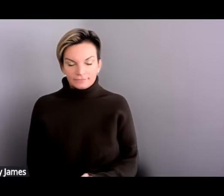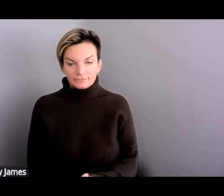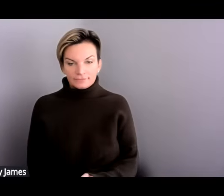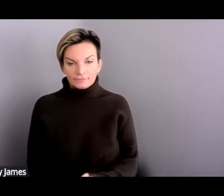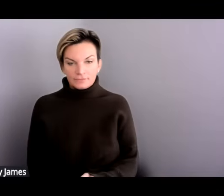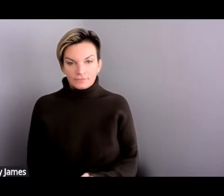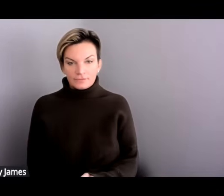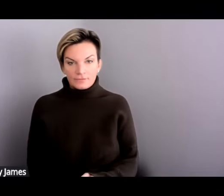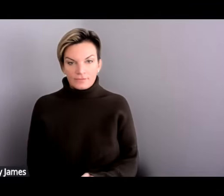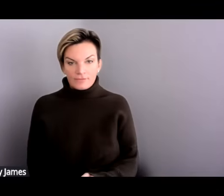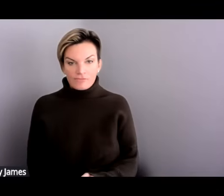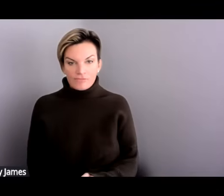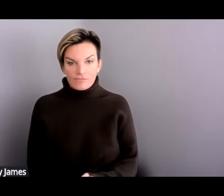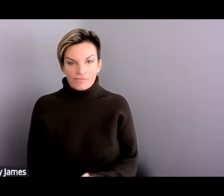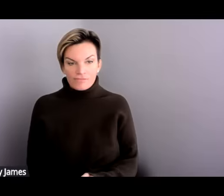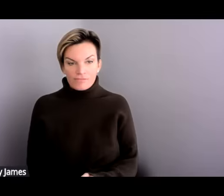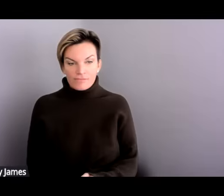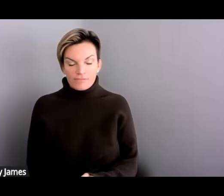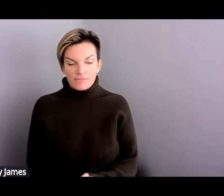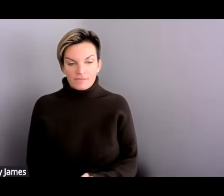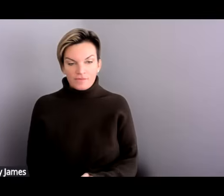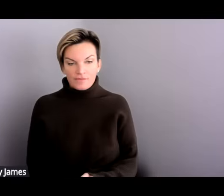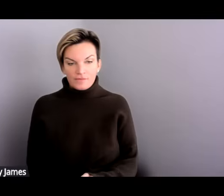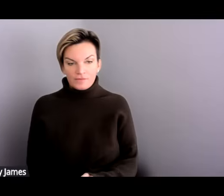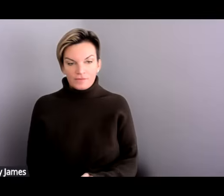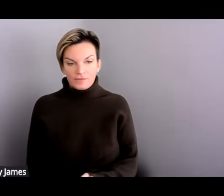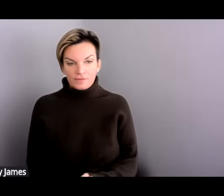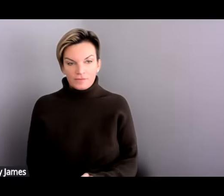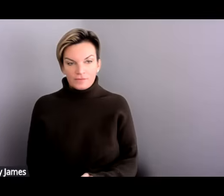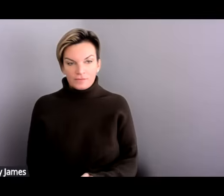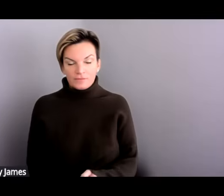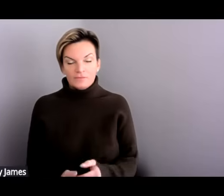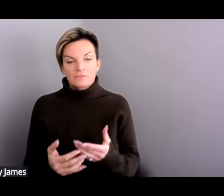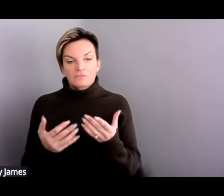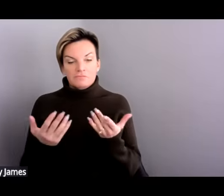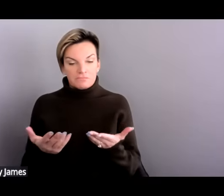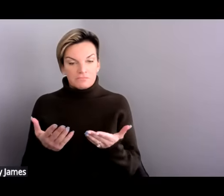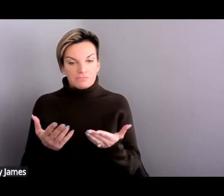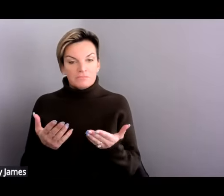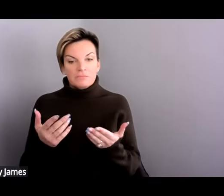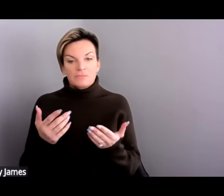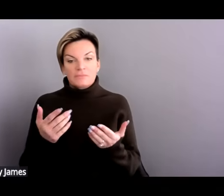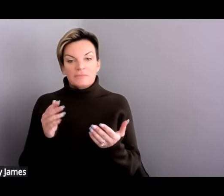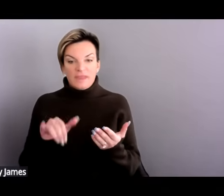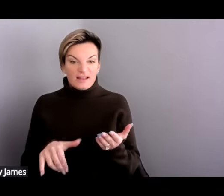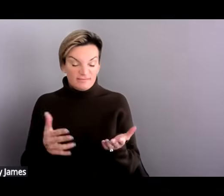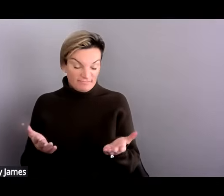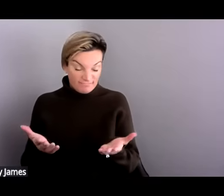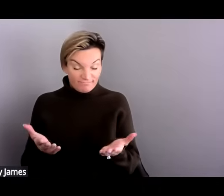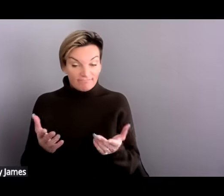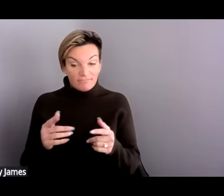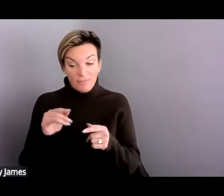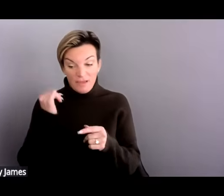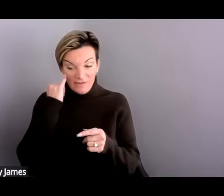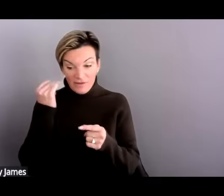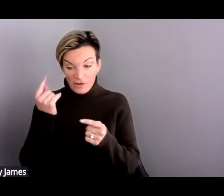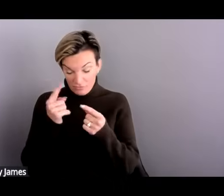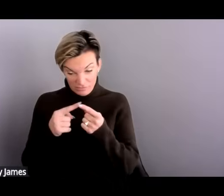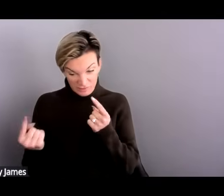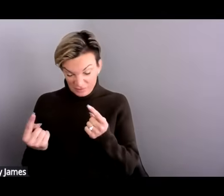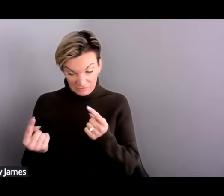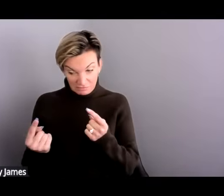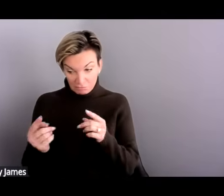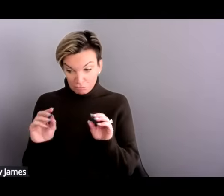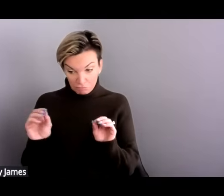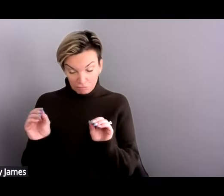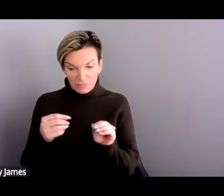we're at with some of this. I would say unless there's like strong opposition, I probably will move forward with the first one that you have in your